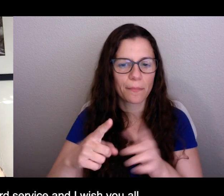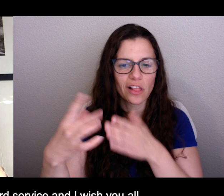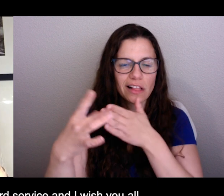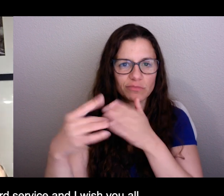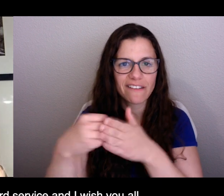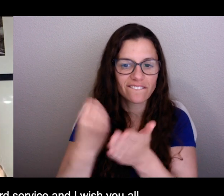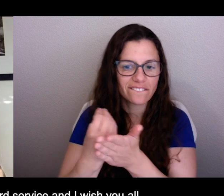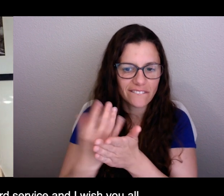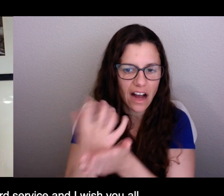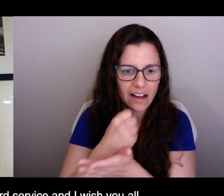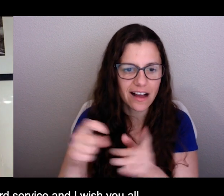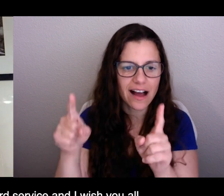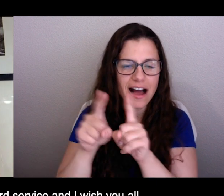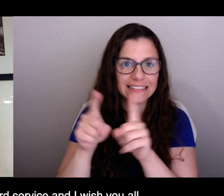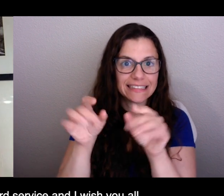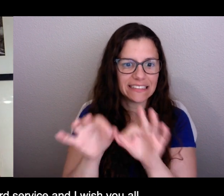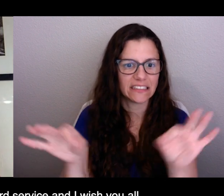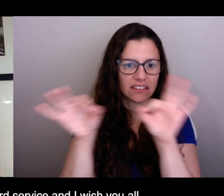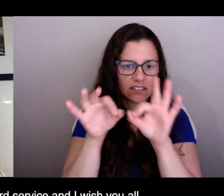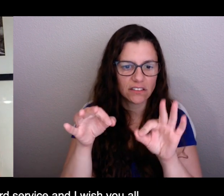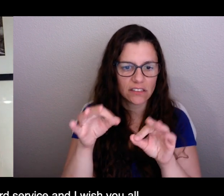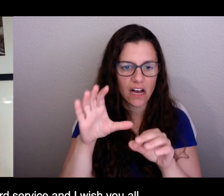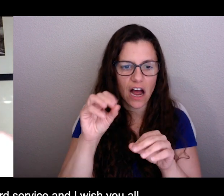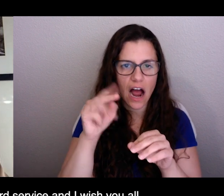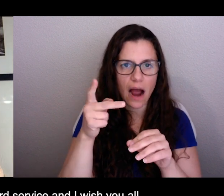essential component of board service. And I wish